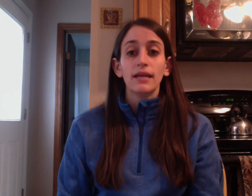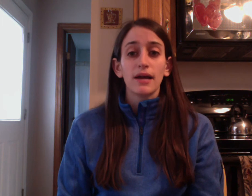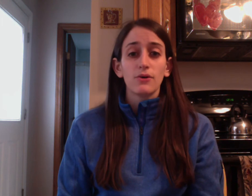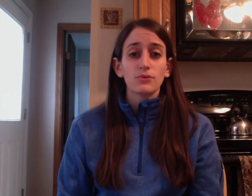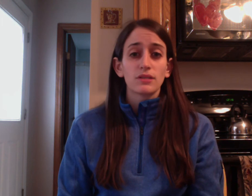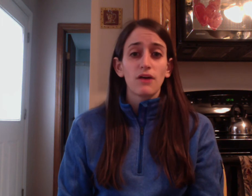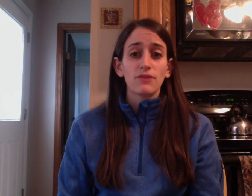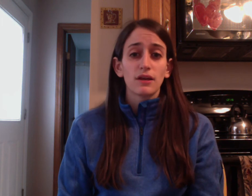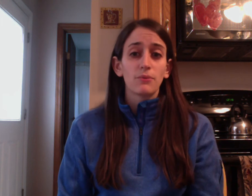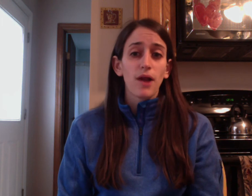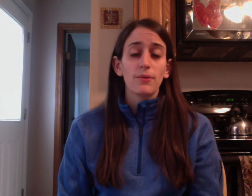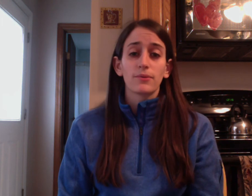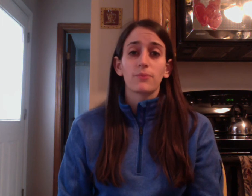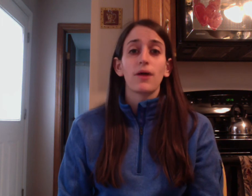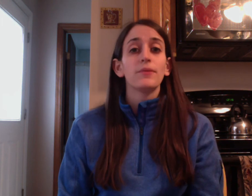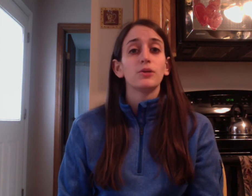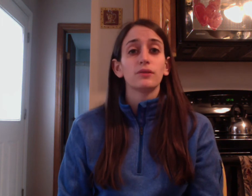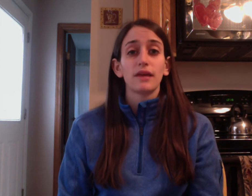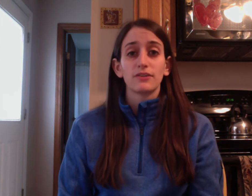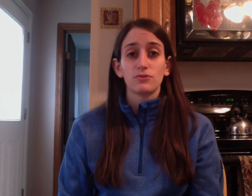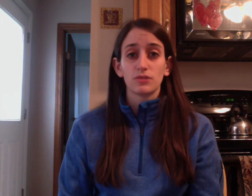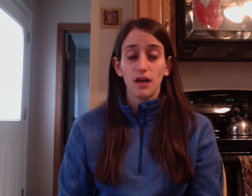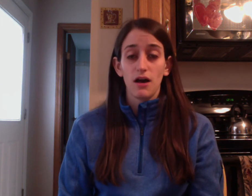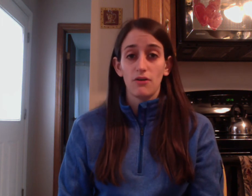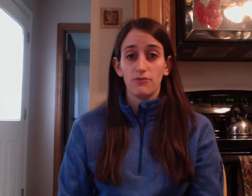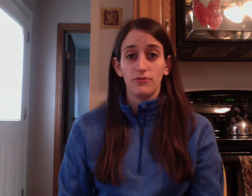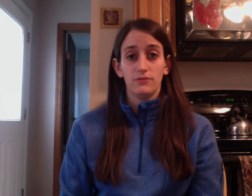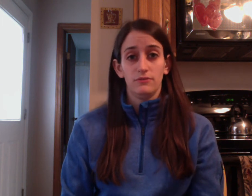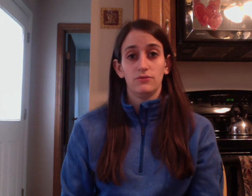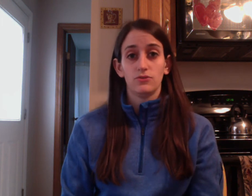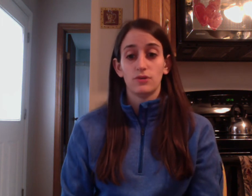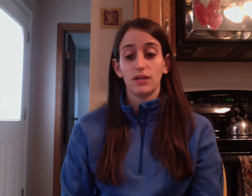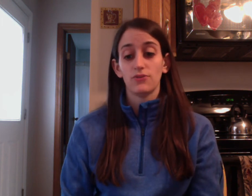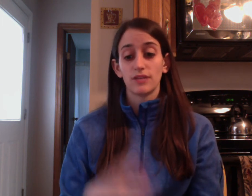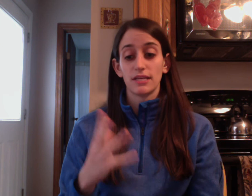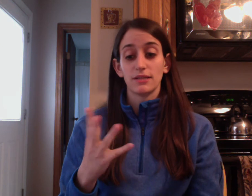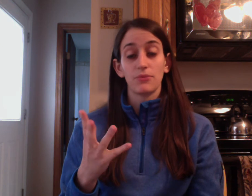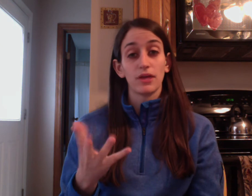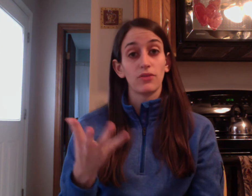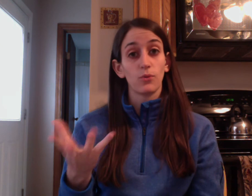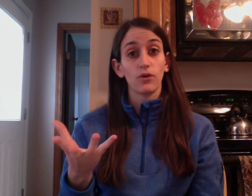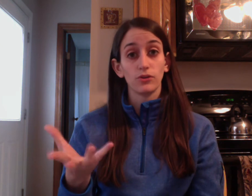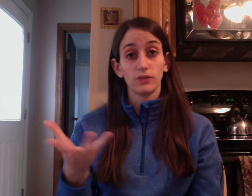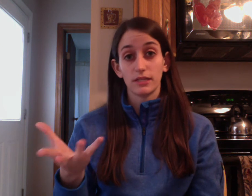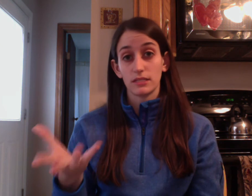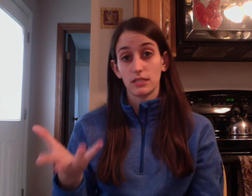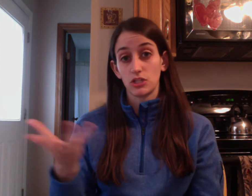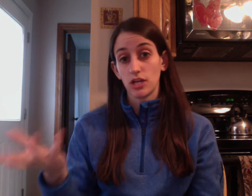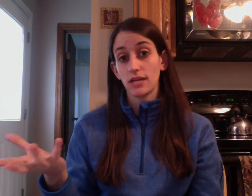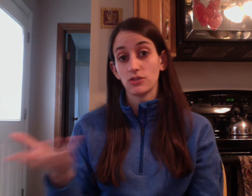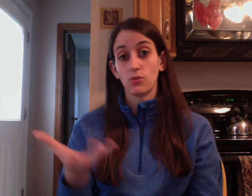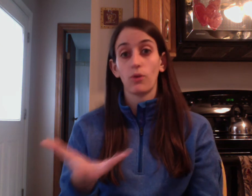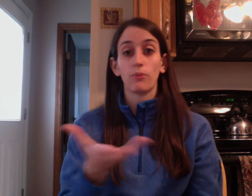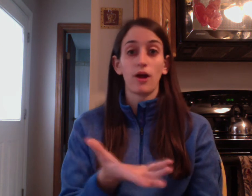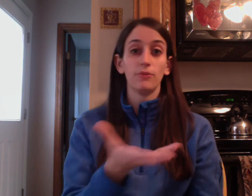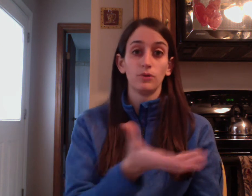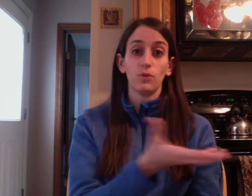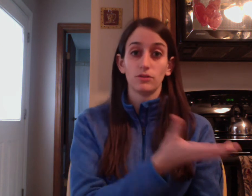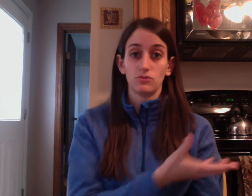Now, solving a problem or a problem that you would like to solve. So you can either say something in the world you'd like to see changed or a problem you want to